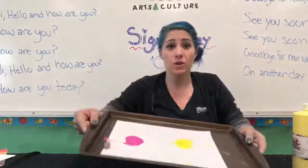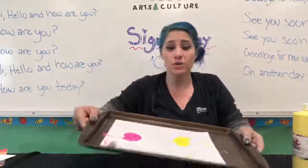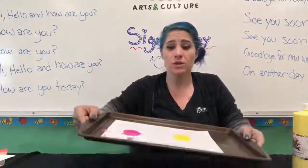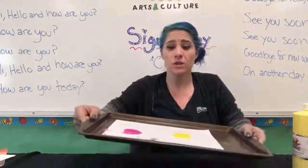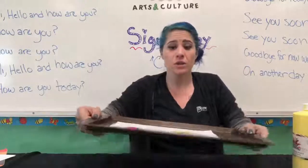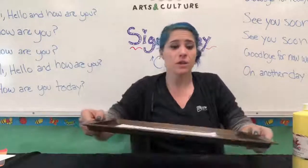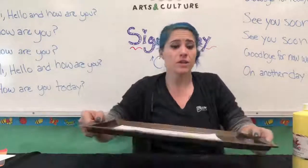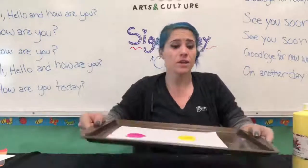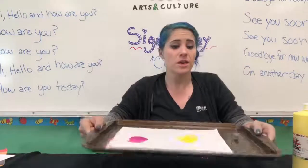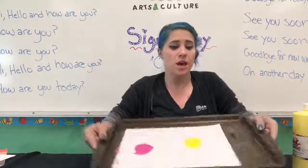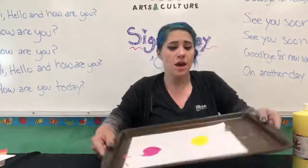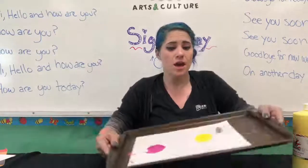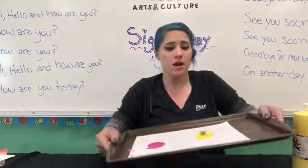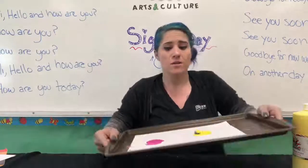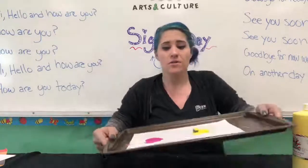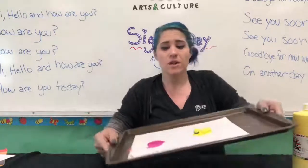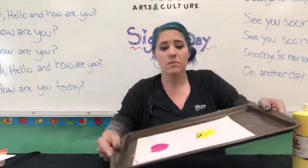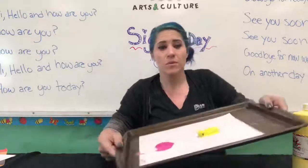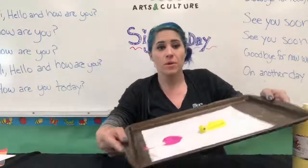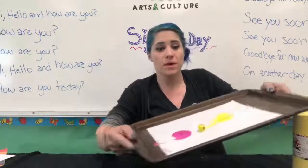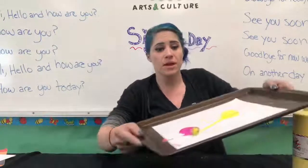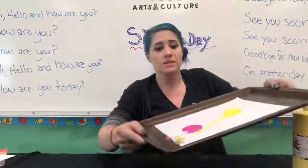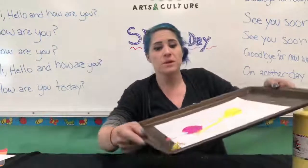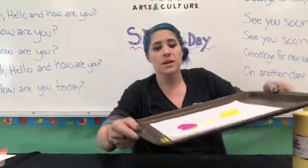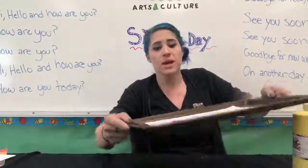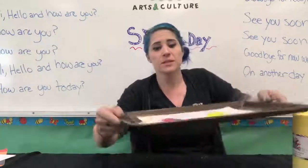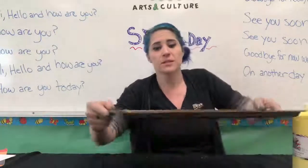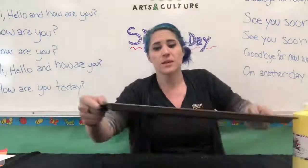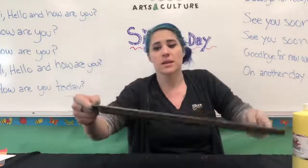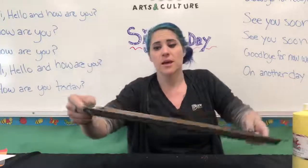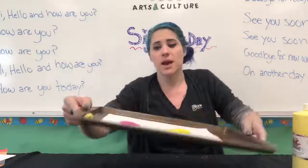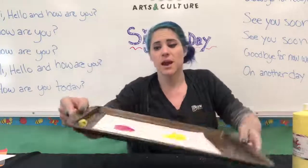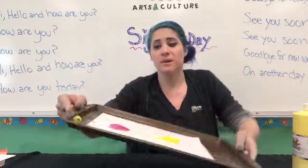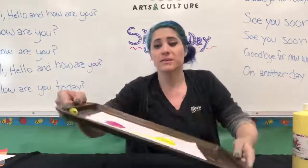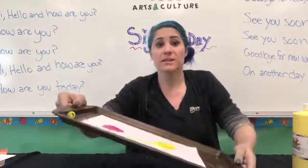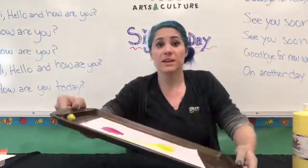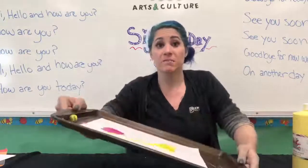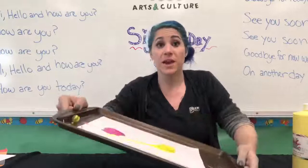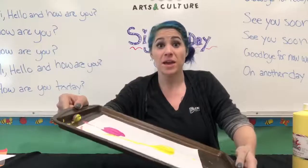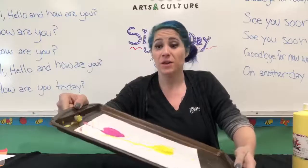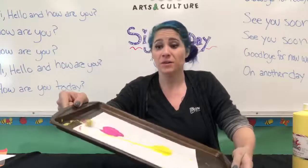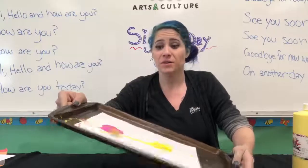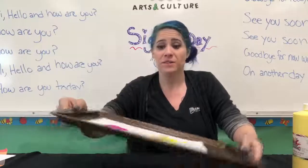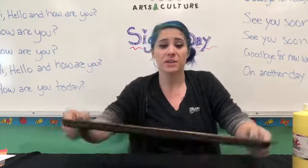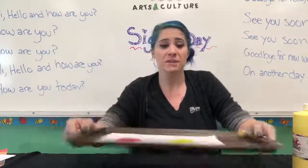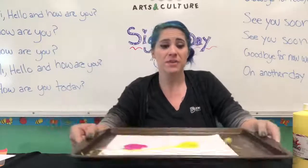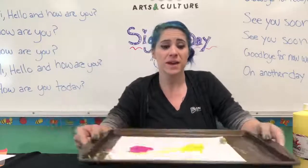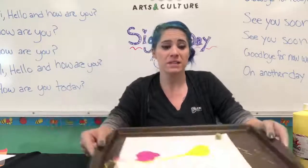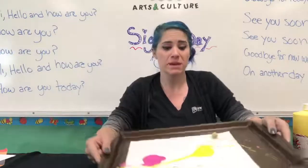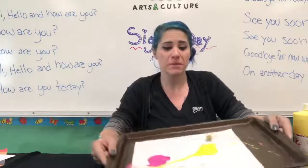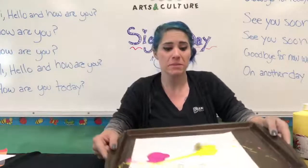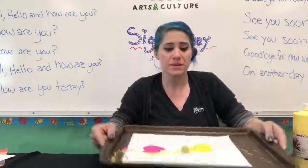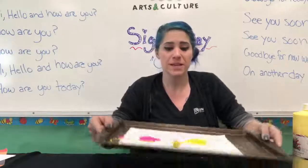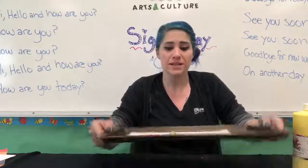chose the tempera paint is because I'm gonna start getting paint all over this cooking pan because my paper is not as